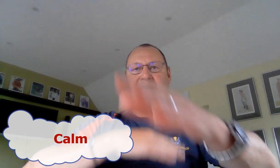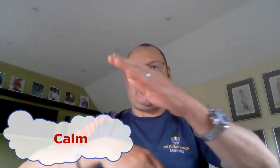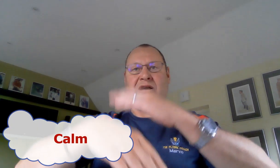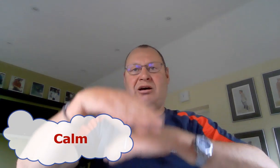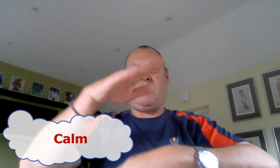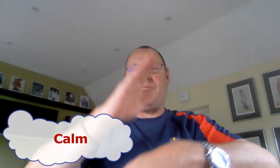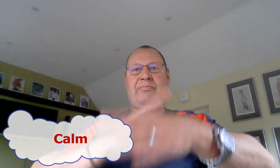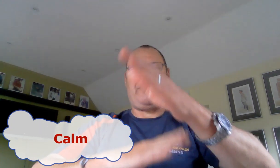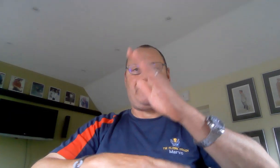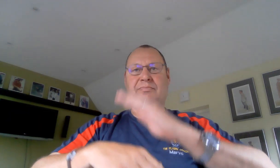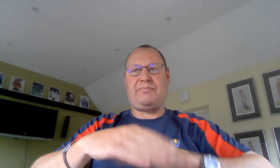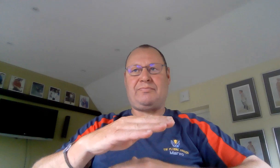Calm.